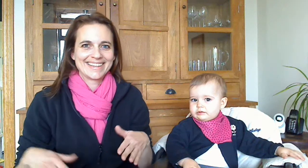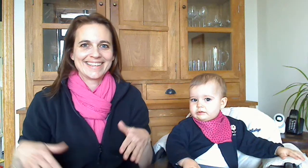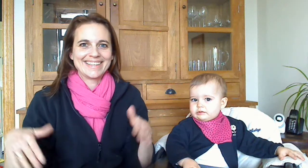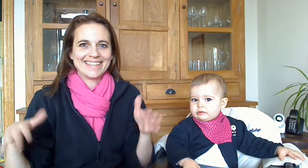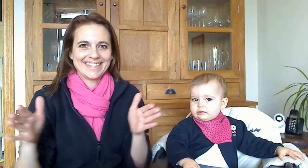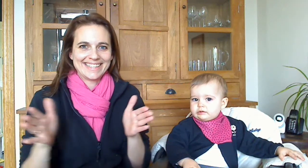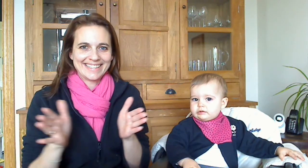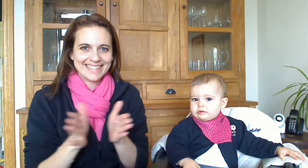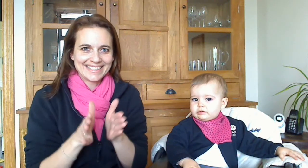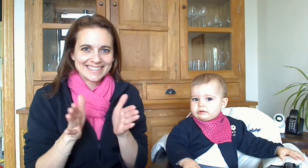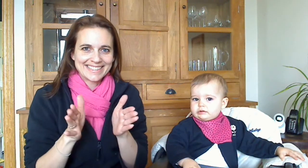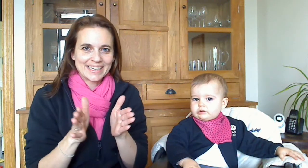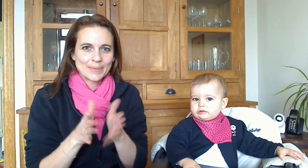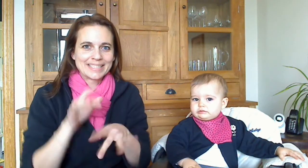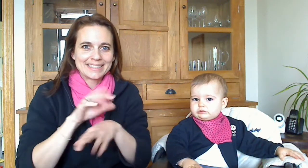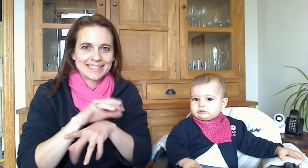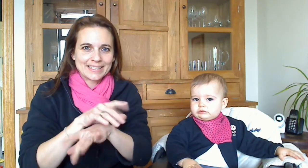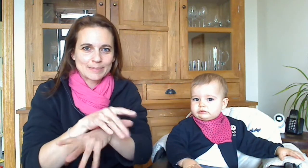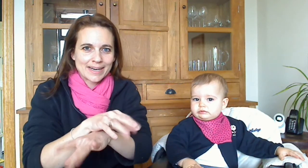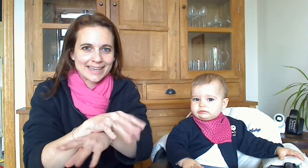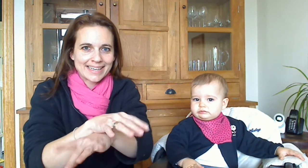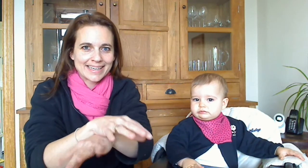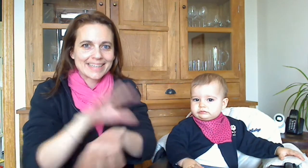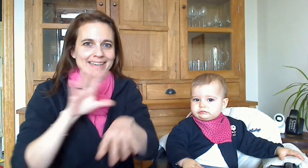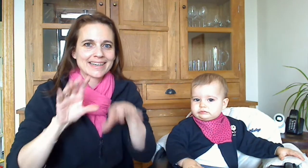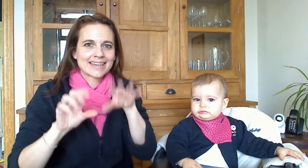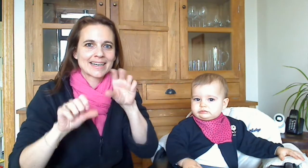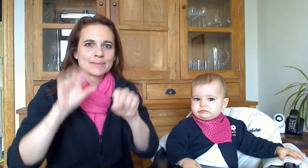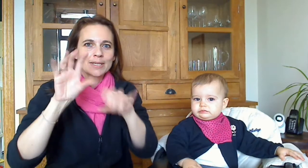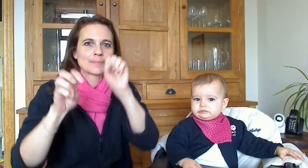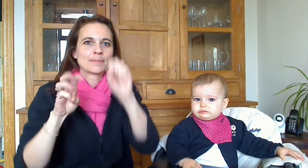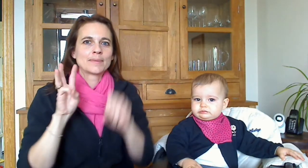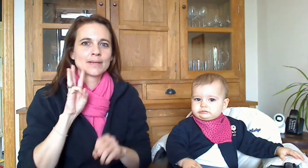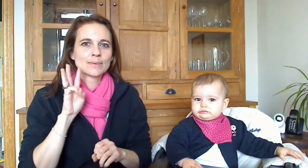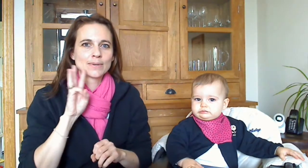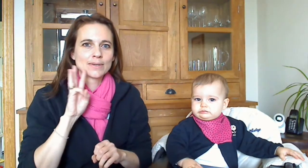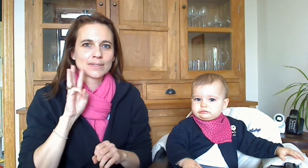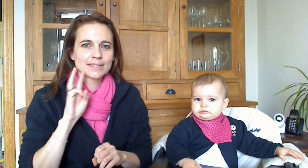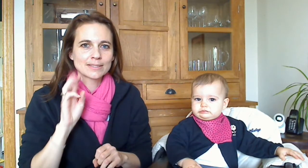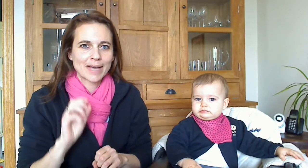The itsy wincy spider climbed up the water